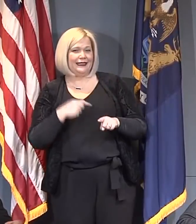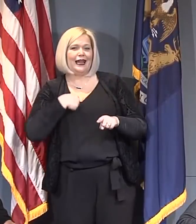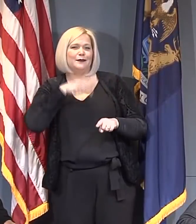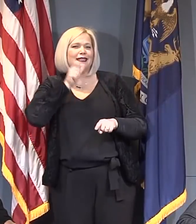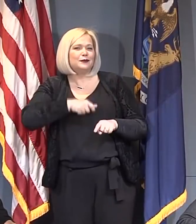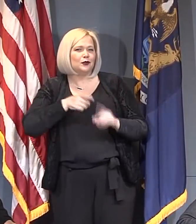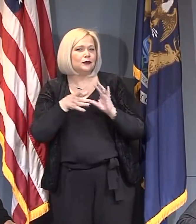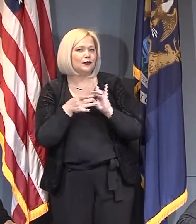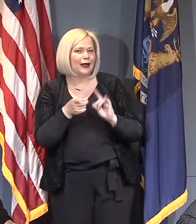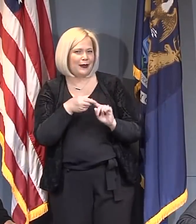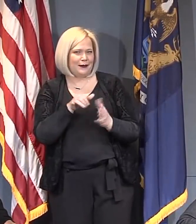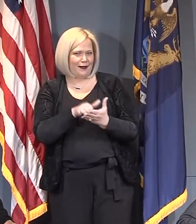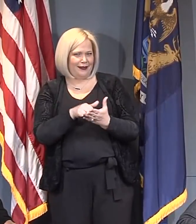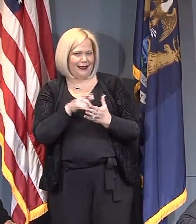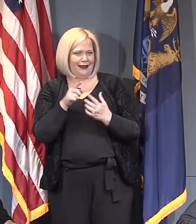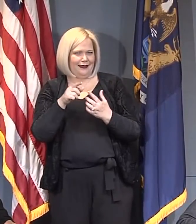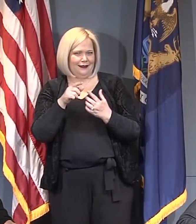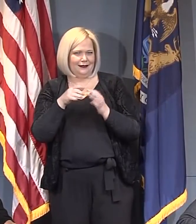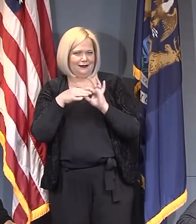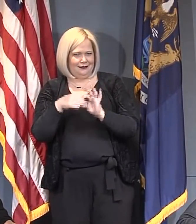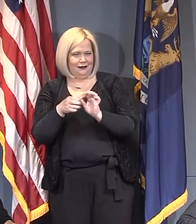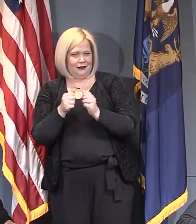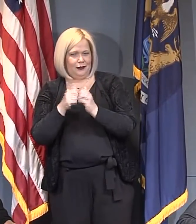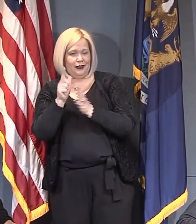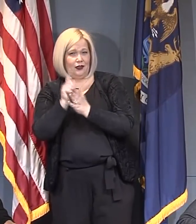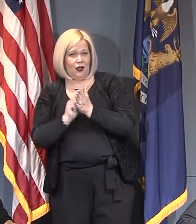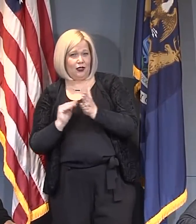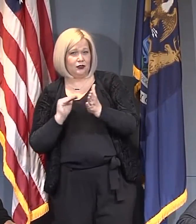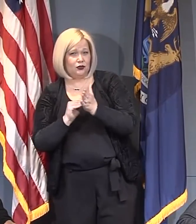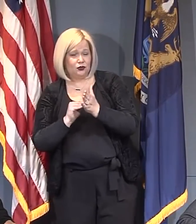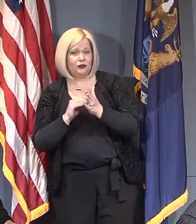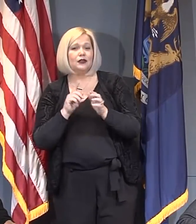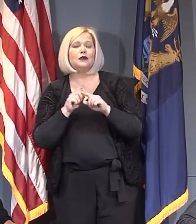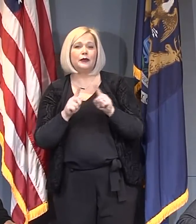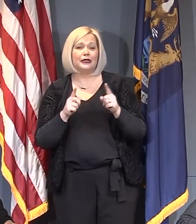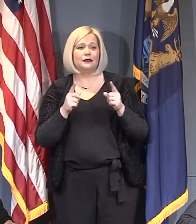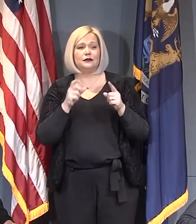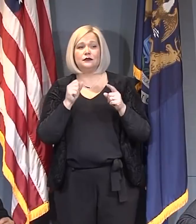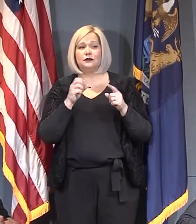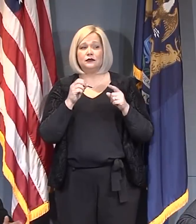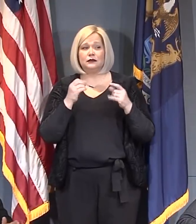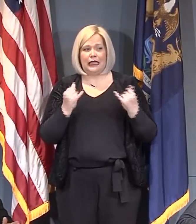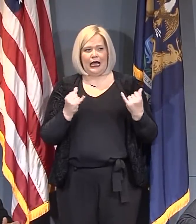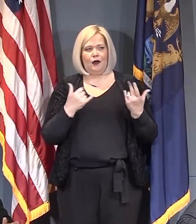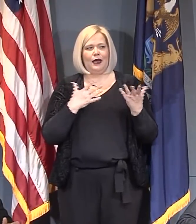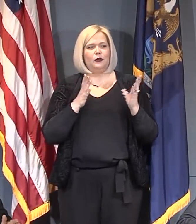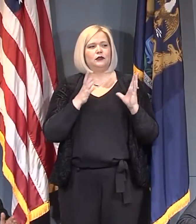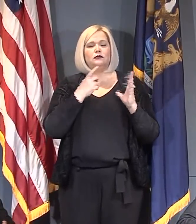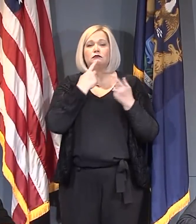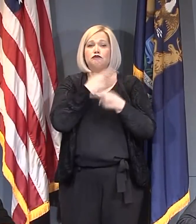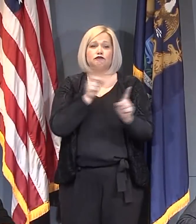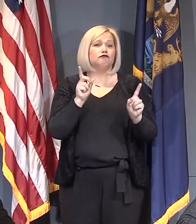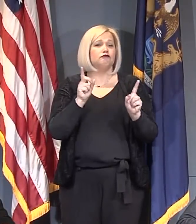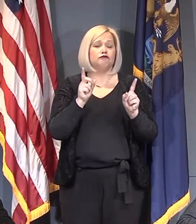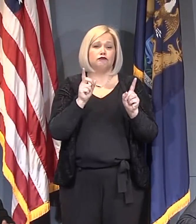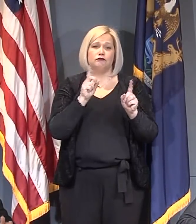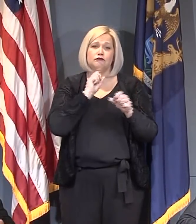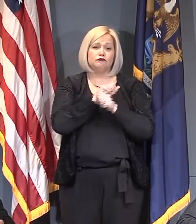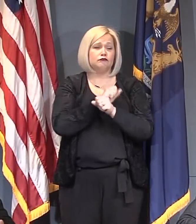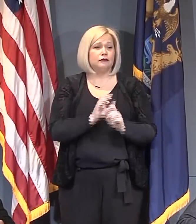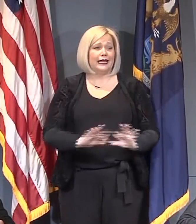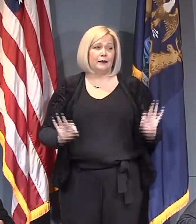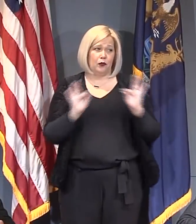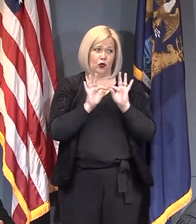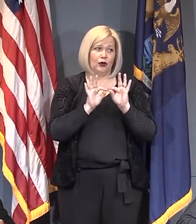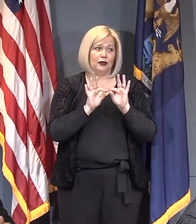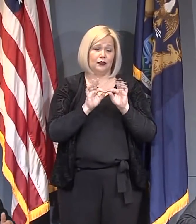comment on what's going on with that. And so I think at this point in time, I would just leave it that it's really important that, especially